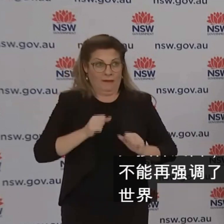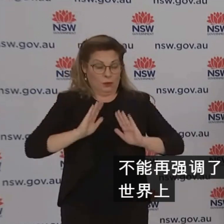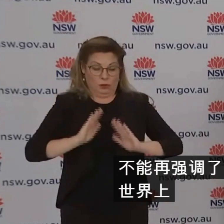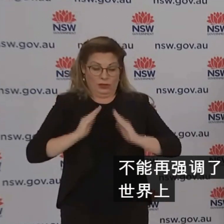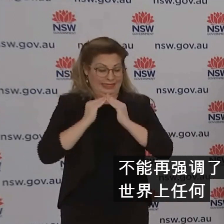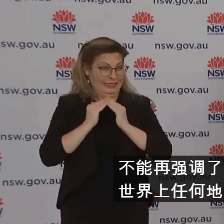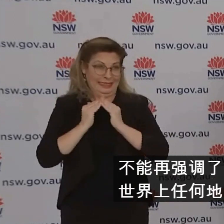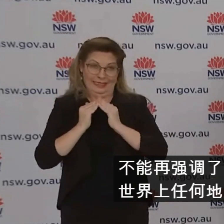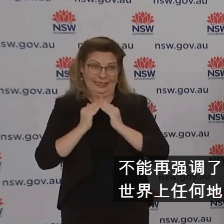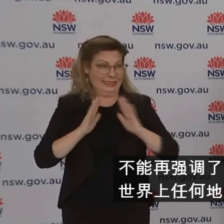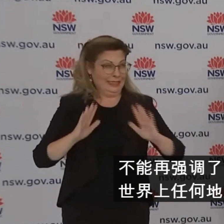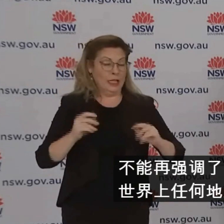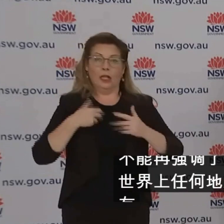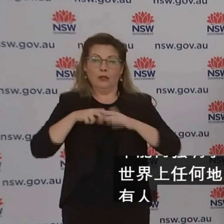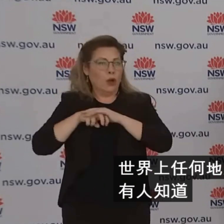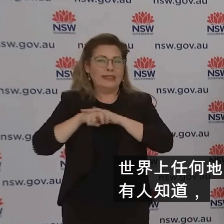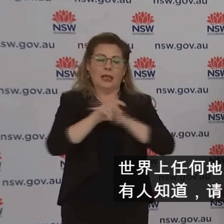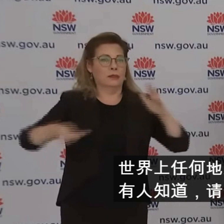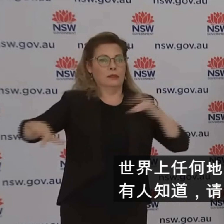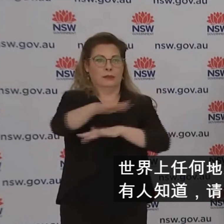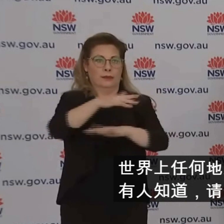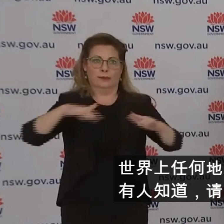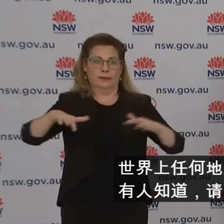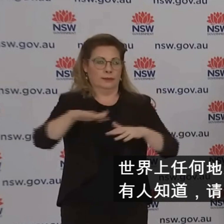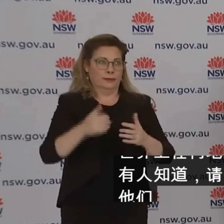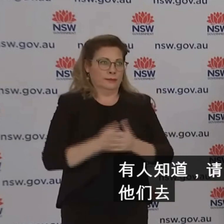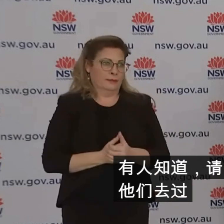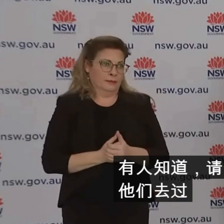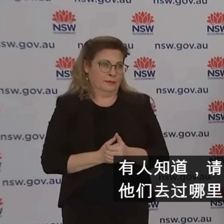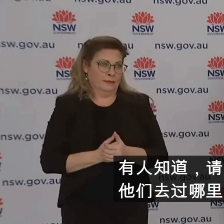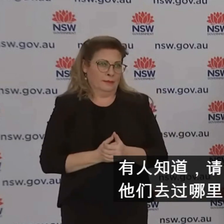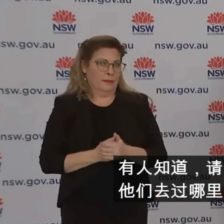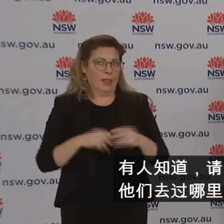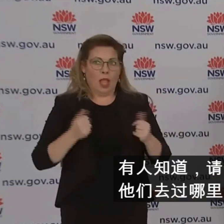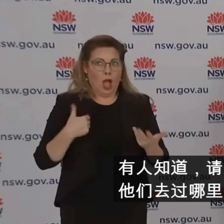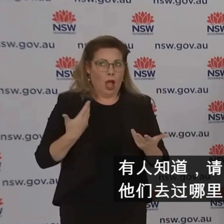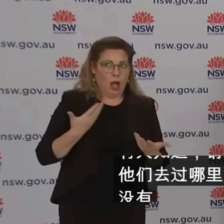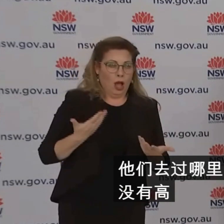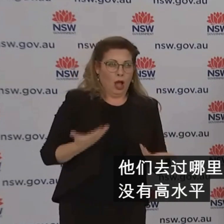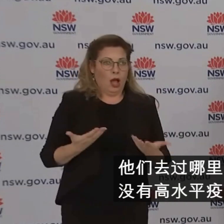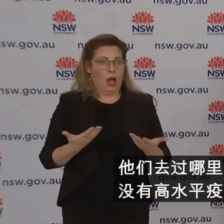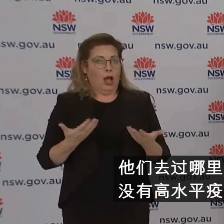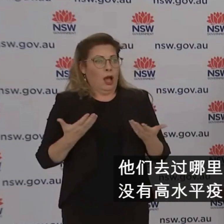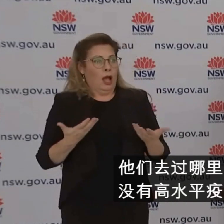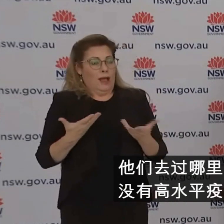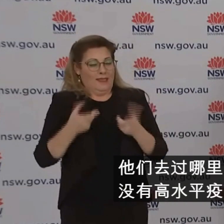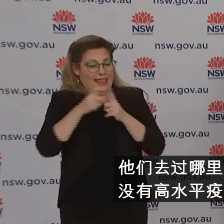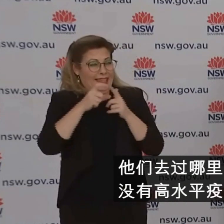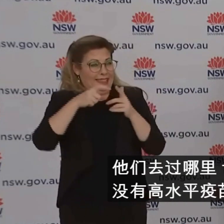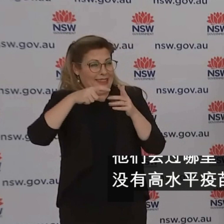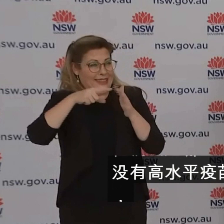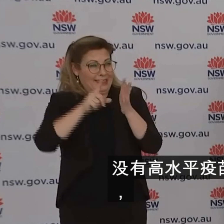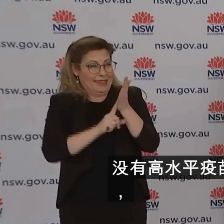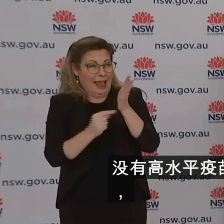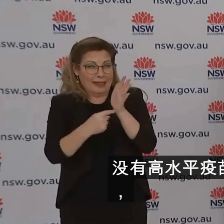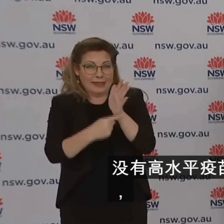don't know anywhere in the world, and if anybody does, please let me know, where they've been managed to control the Delta strain without